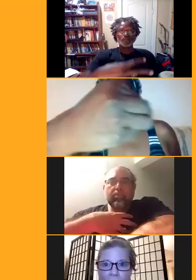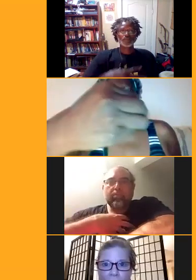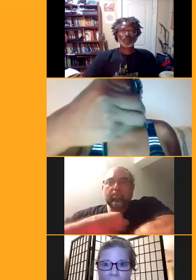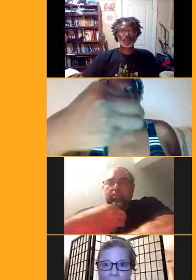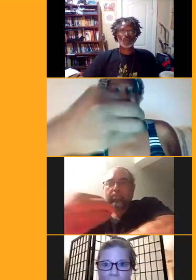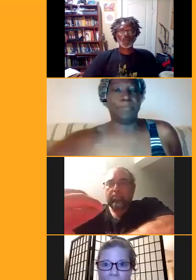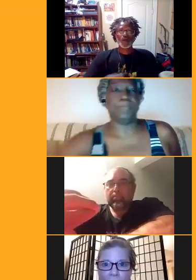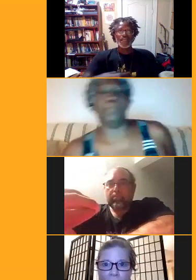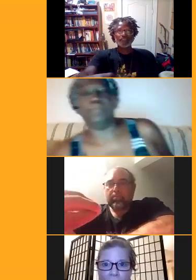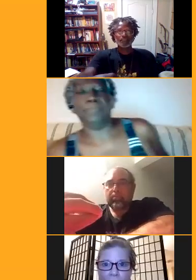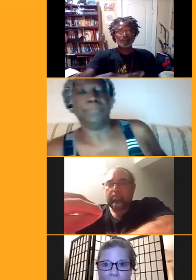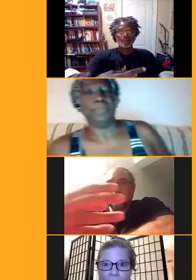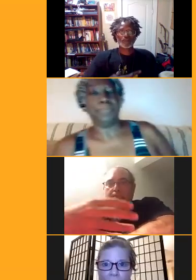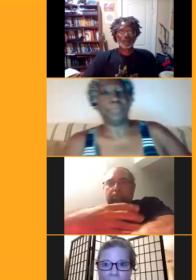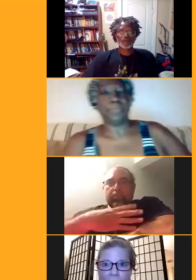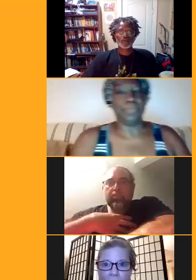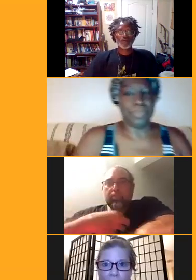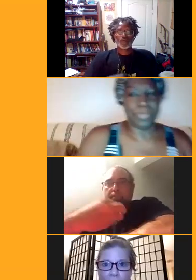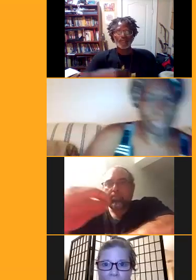White.